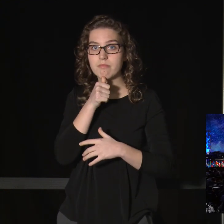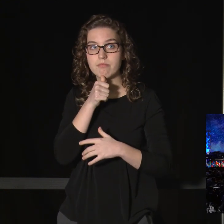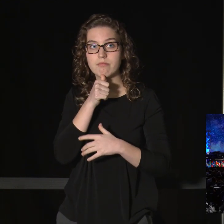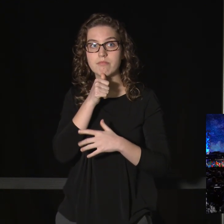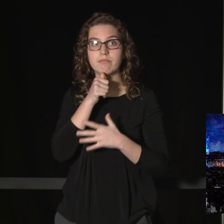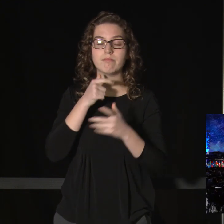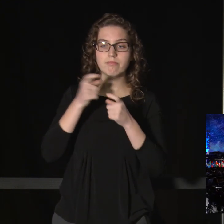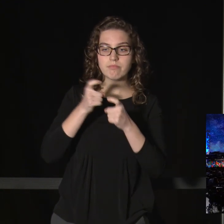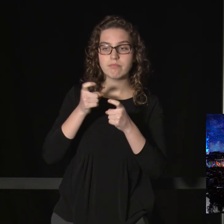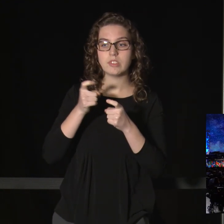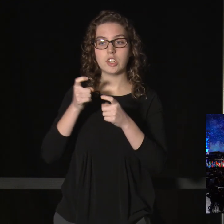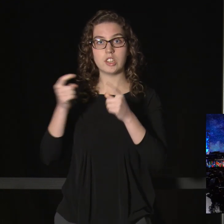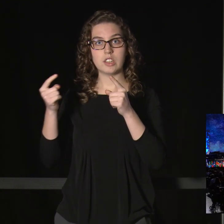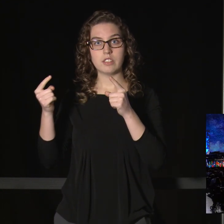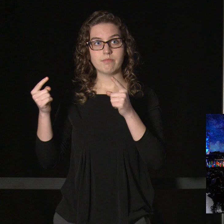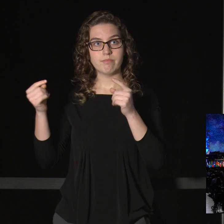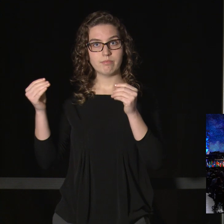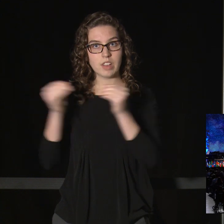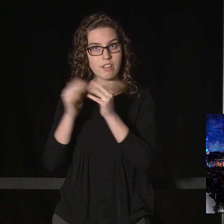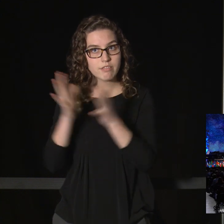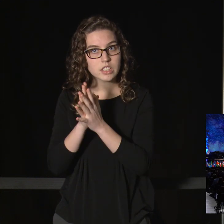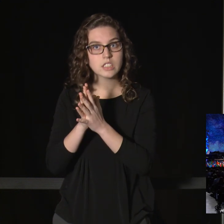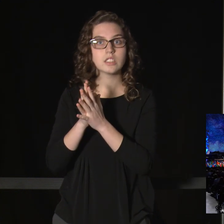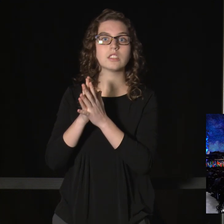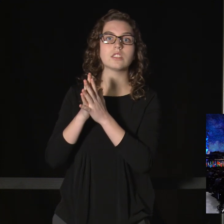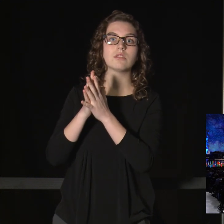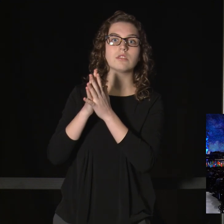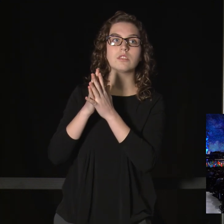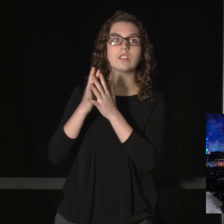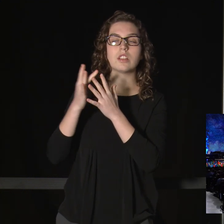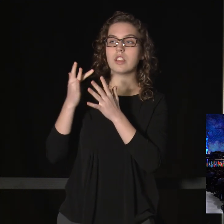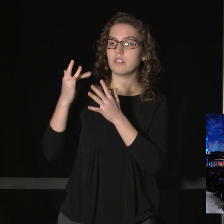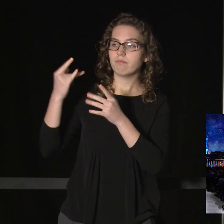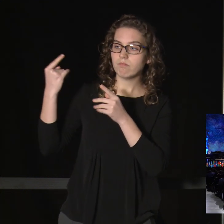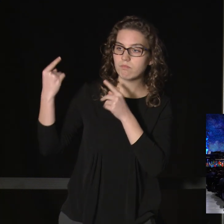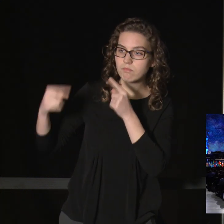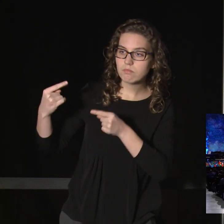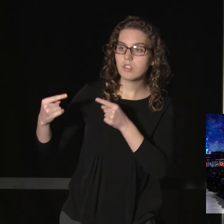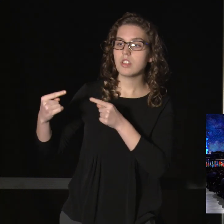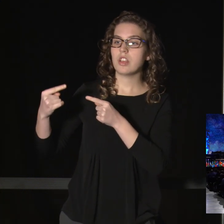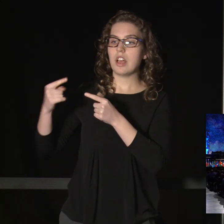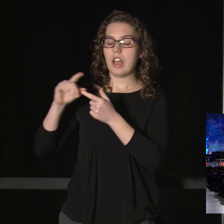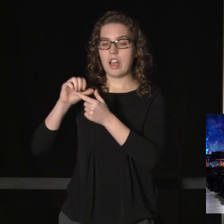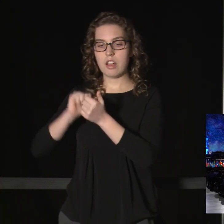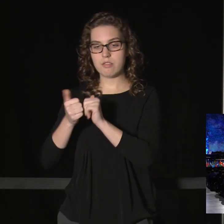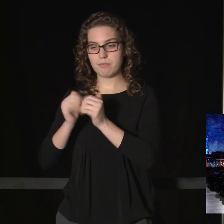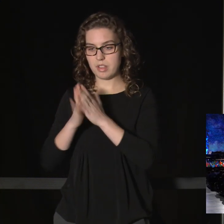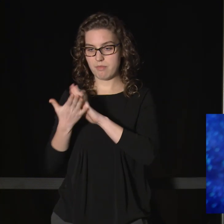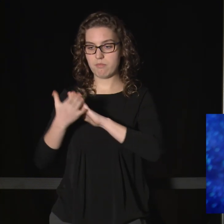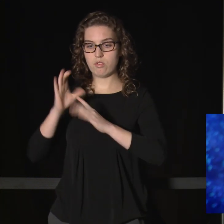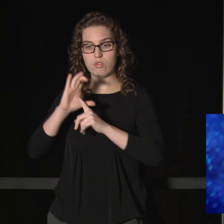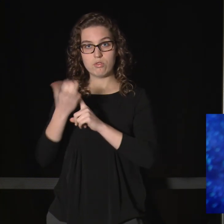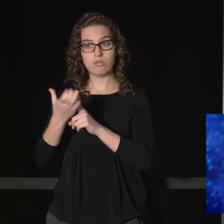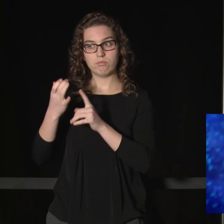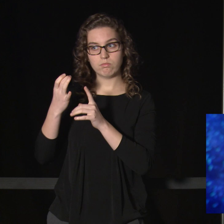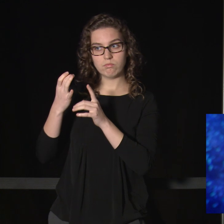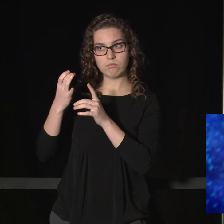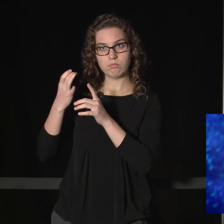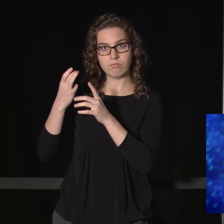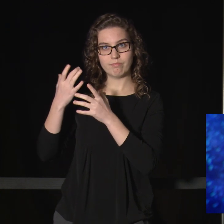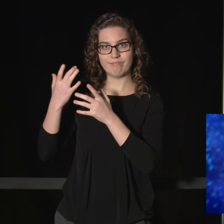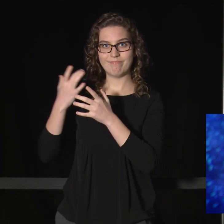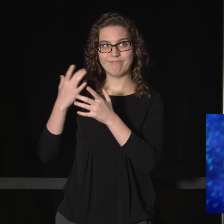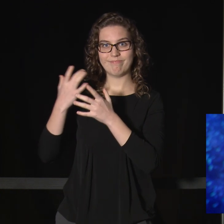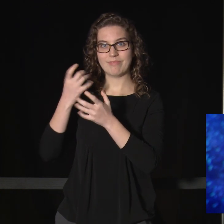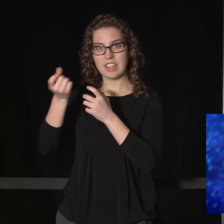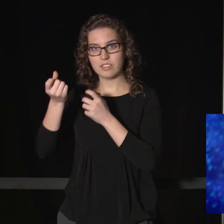deal with conflict in the workplace. We're going to talk about how to be culturally relevant in the workplace without compromise. How do we share Christ?